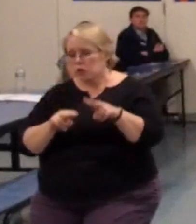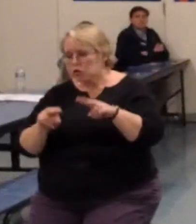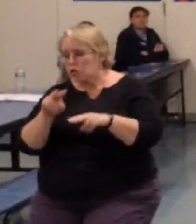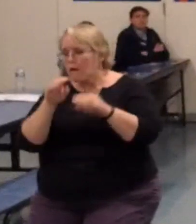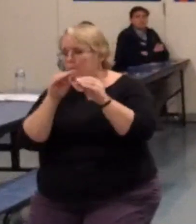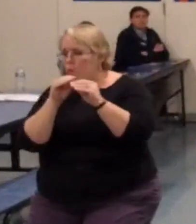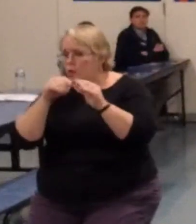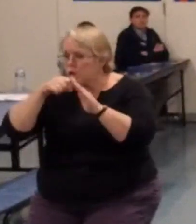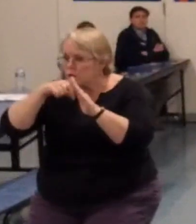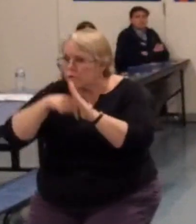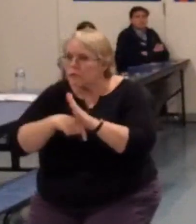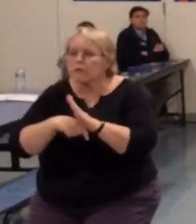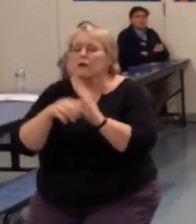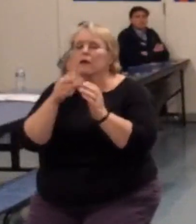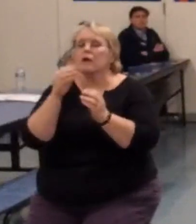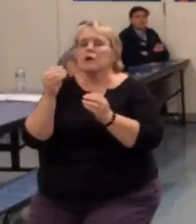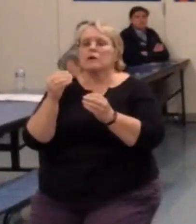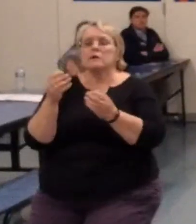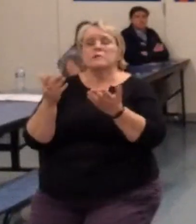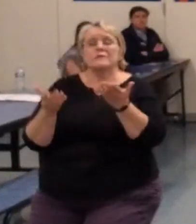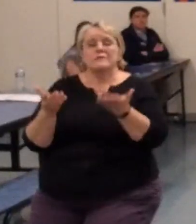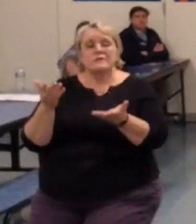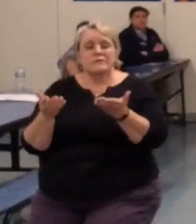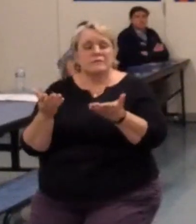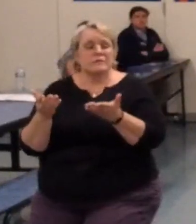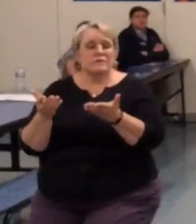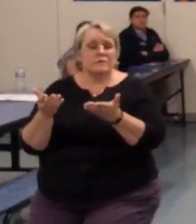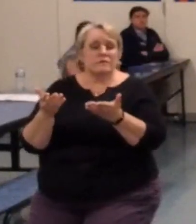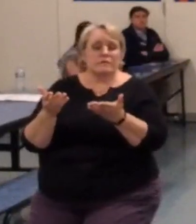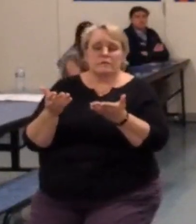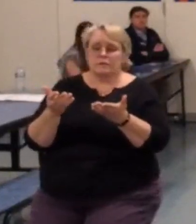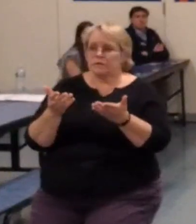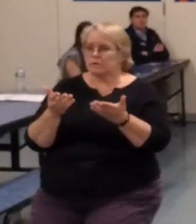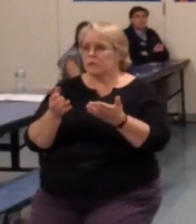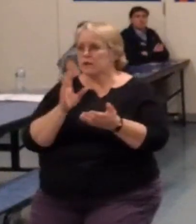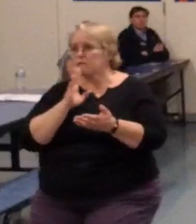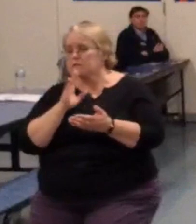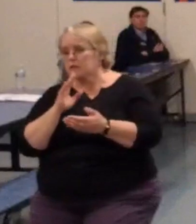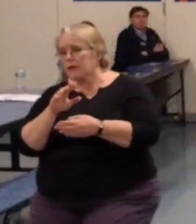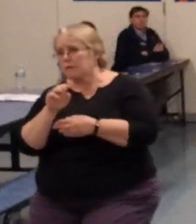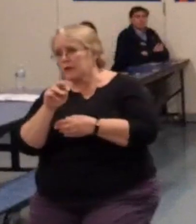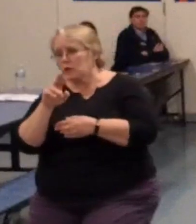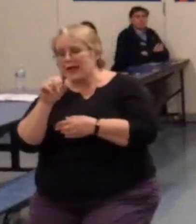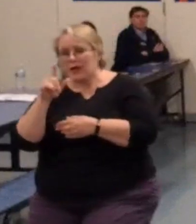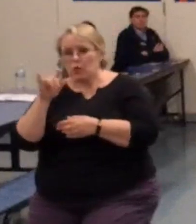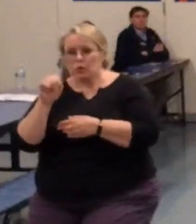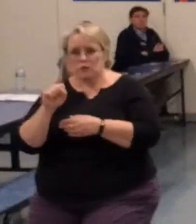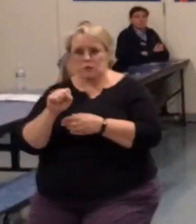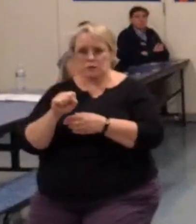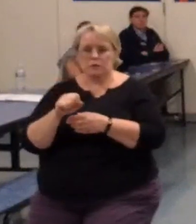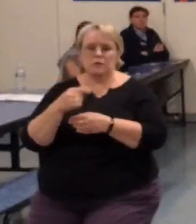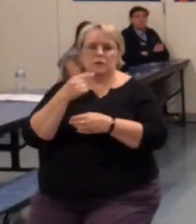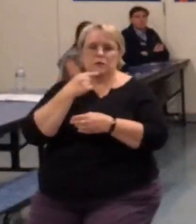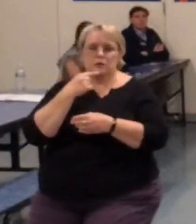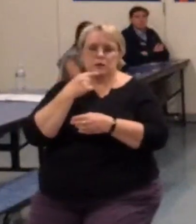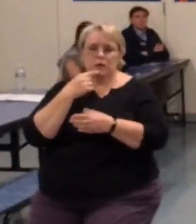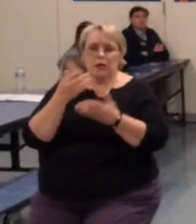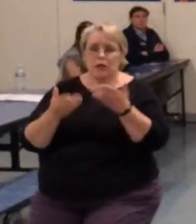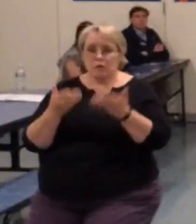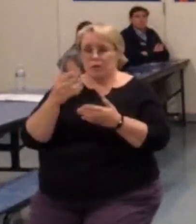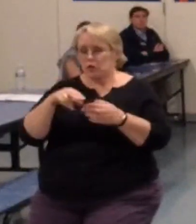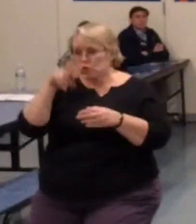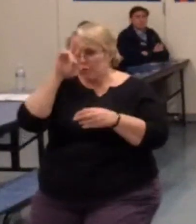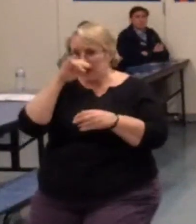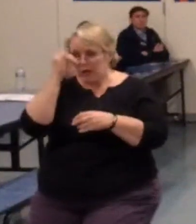little bit more, and whether I spoke with Mr. Rakos. He said that it's probably a